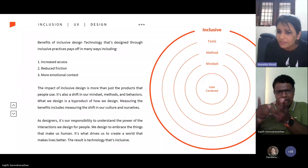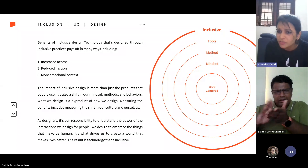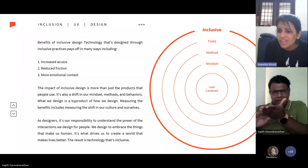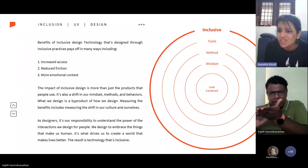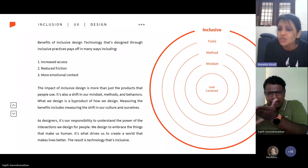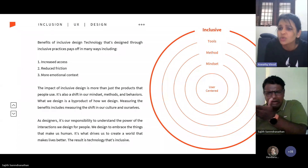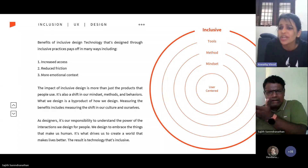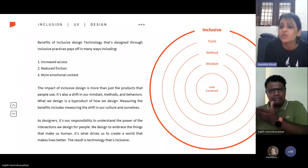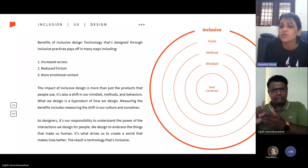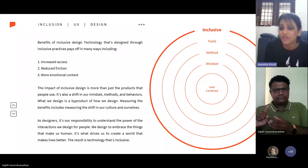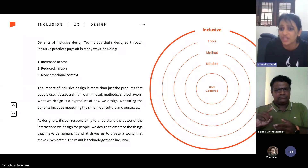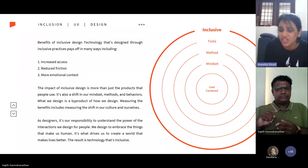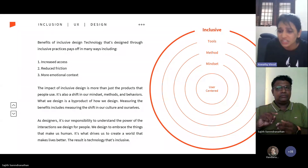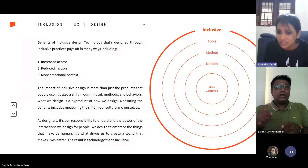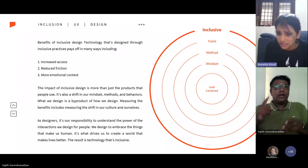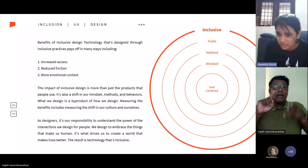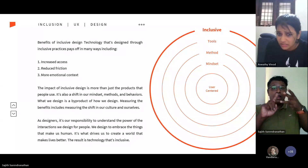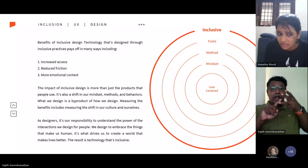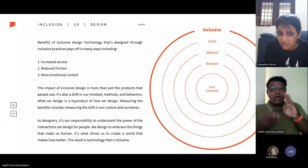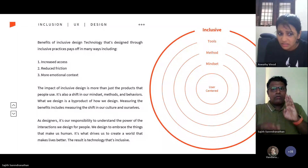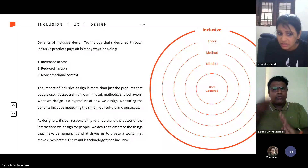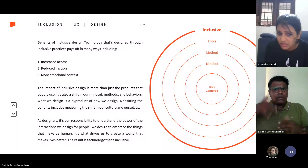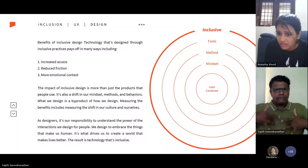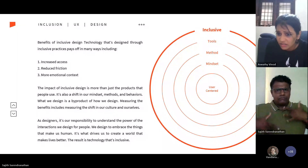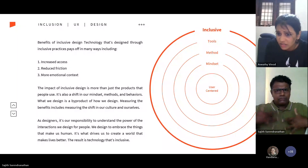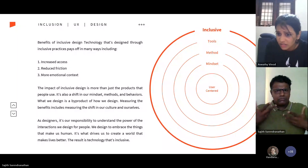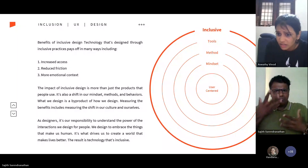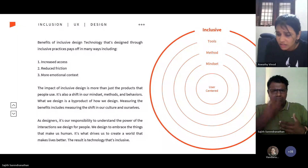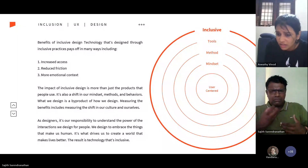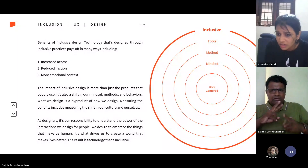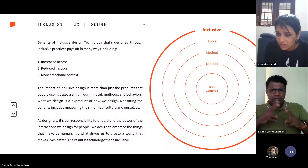You have to make sure you reduce friction